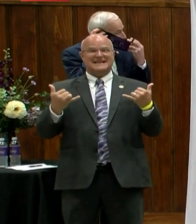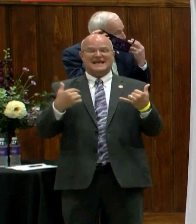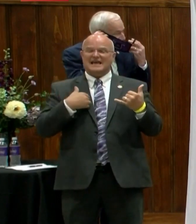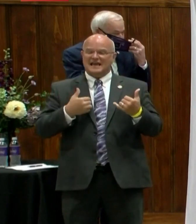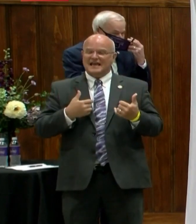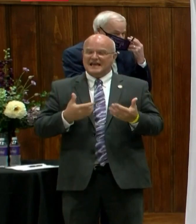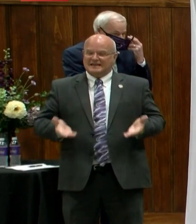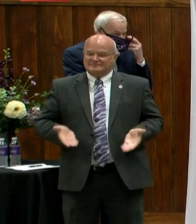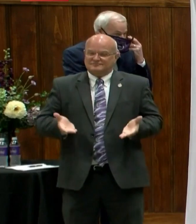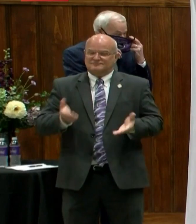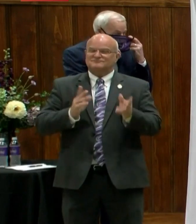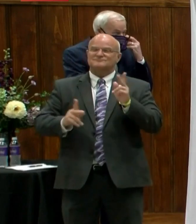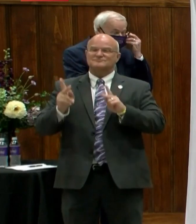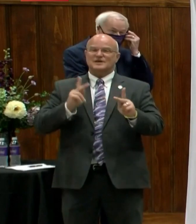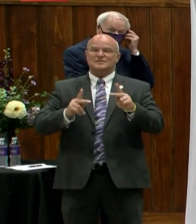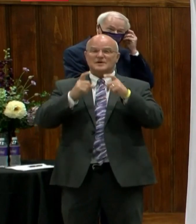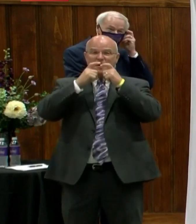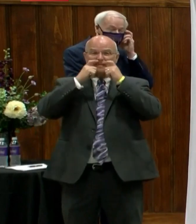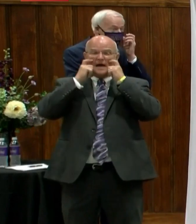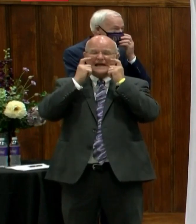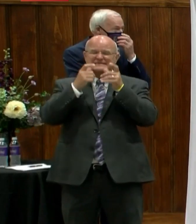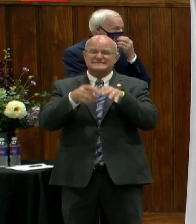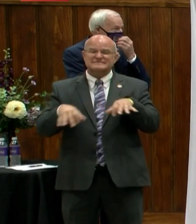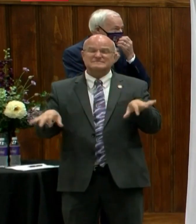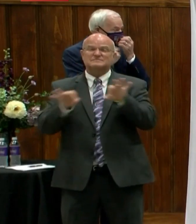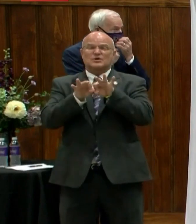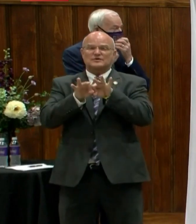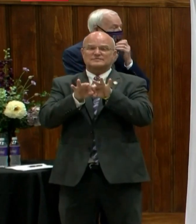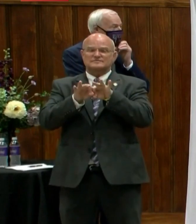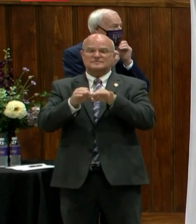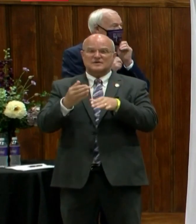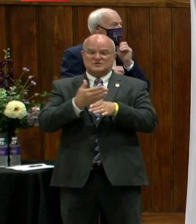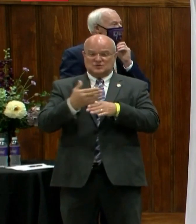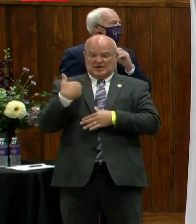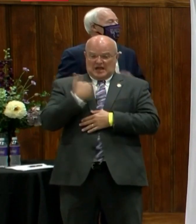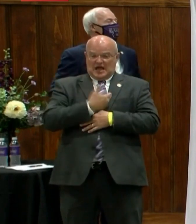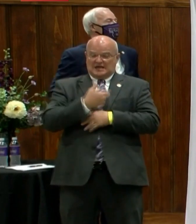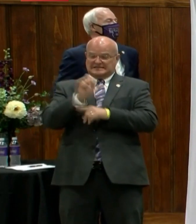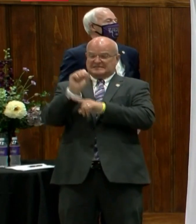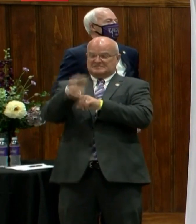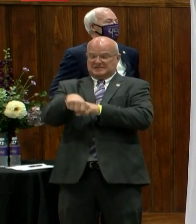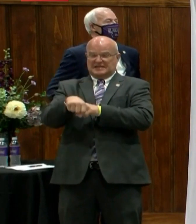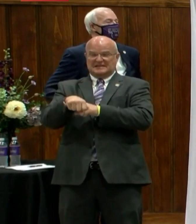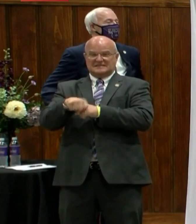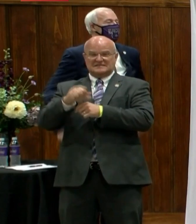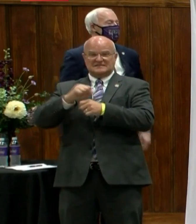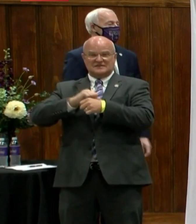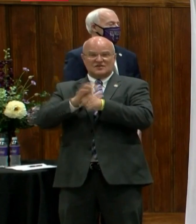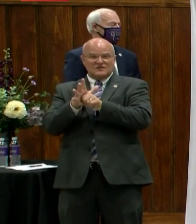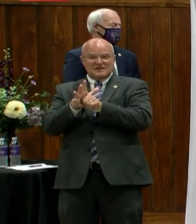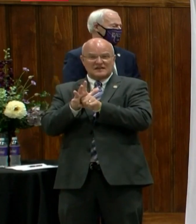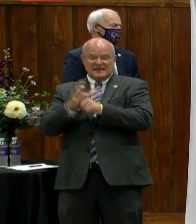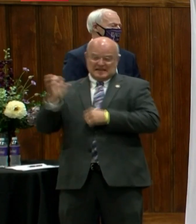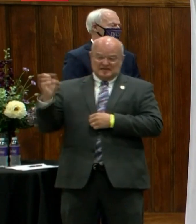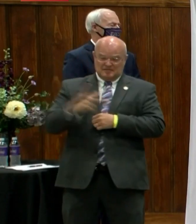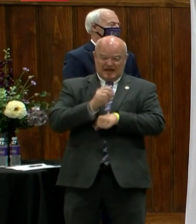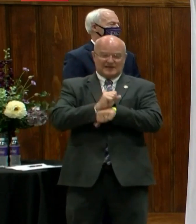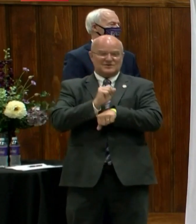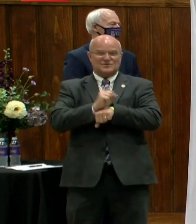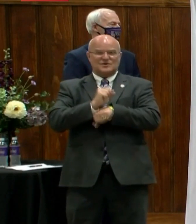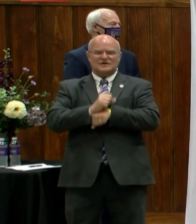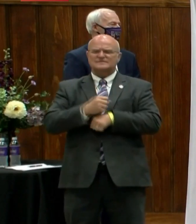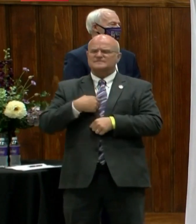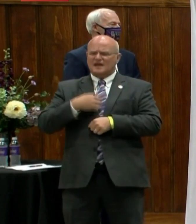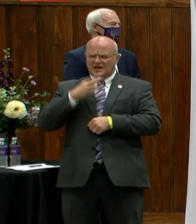I urge people that masks are critical. It's between us and beating this virus and getting back to work. Governor, I talked to